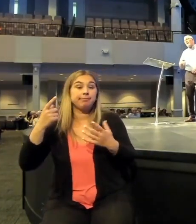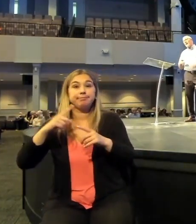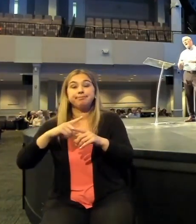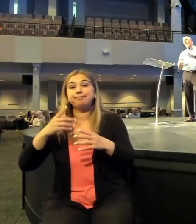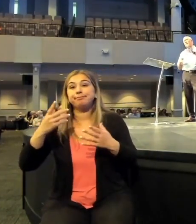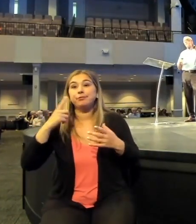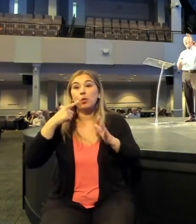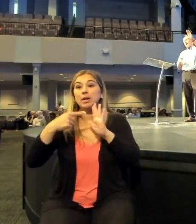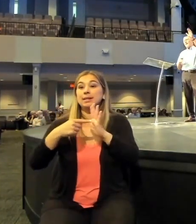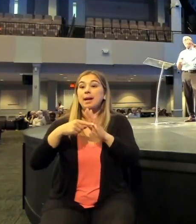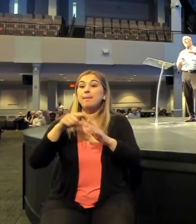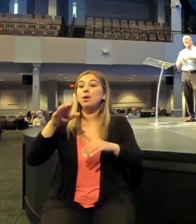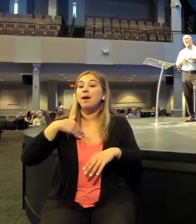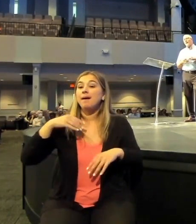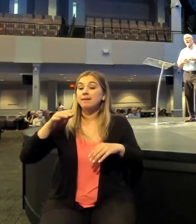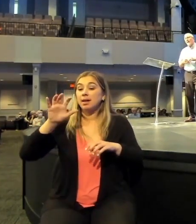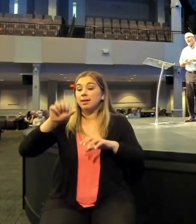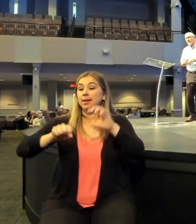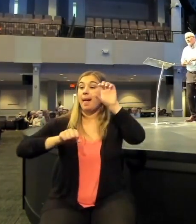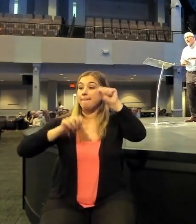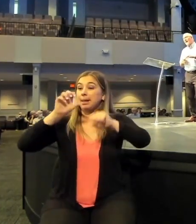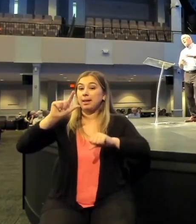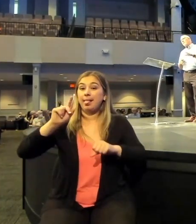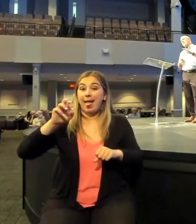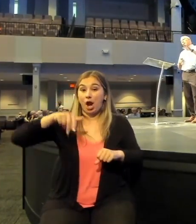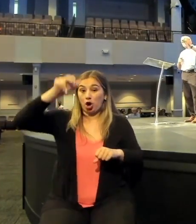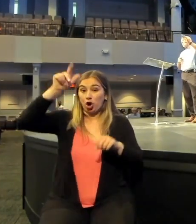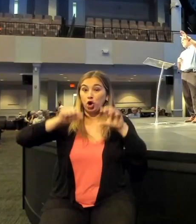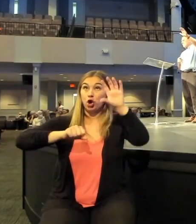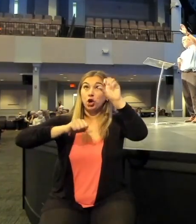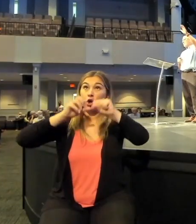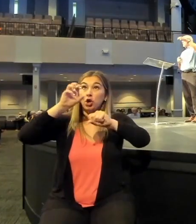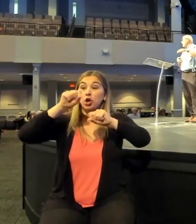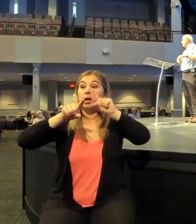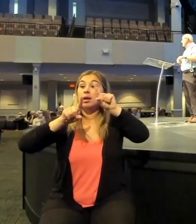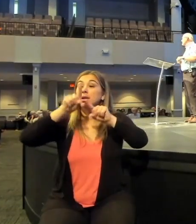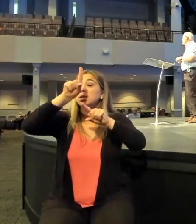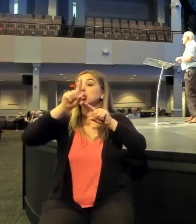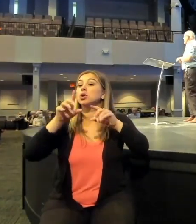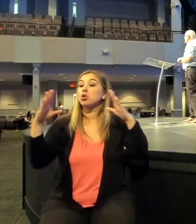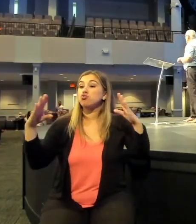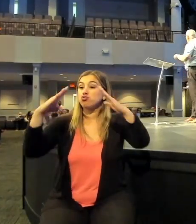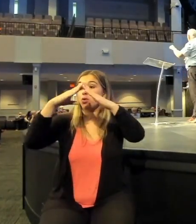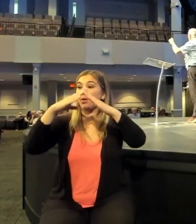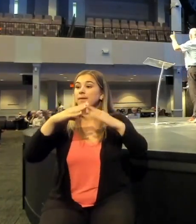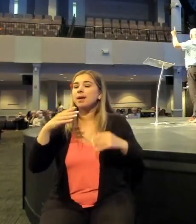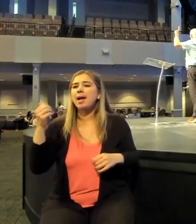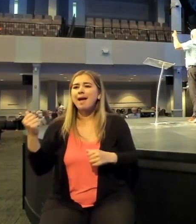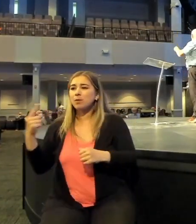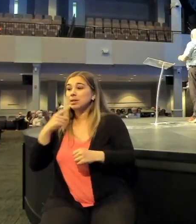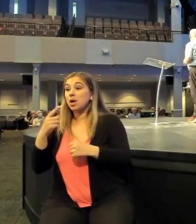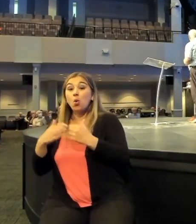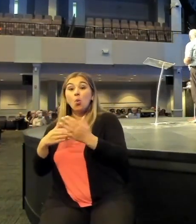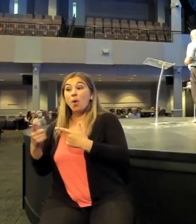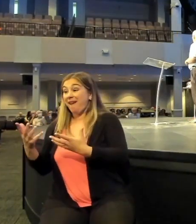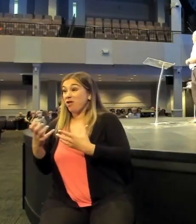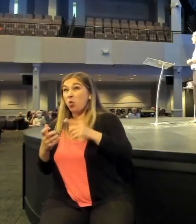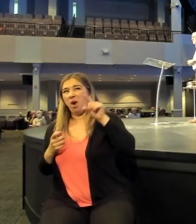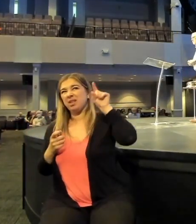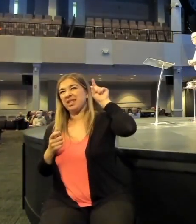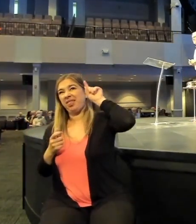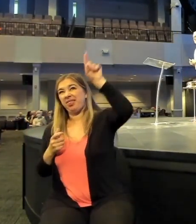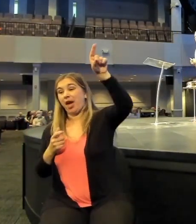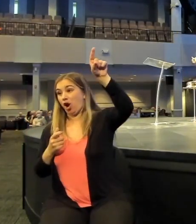say that you are climbing a ladder, and that ladder was heading to the roof of a building, and someone told you, everything you want is at the top